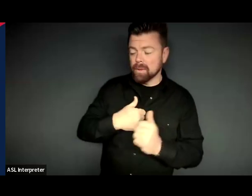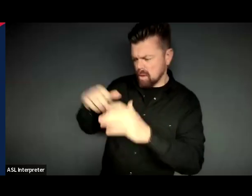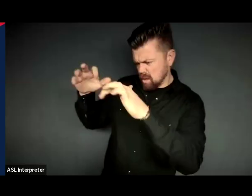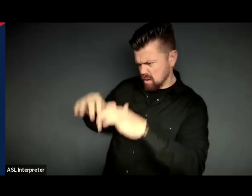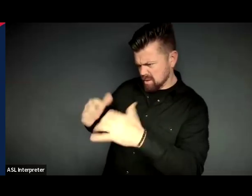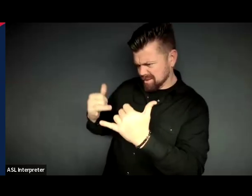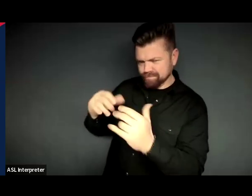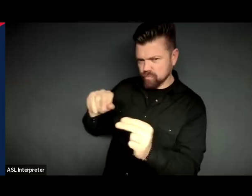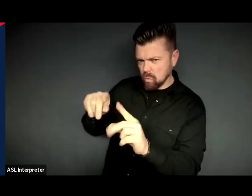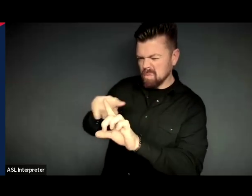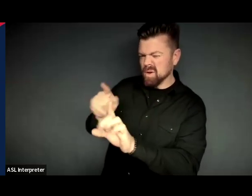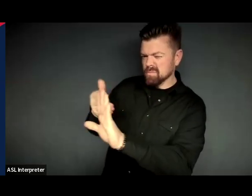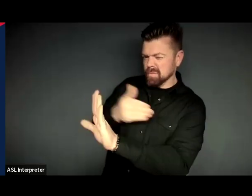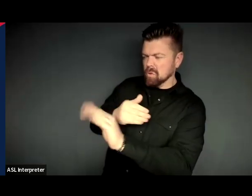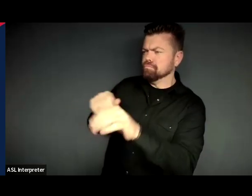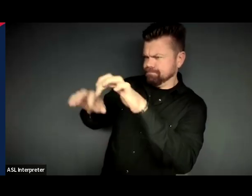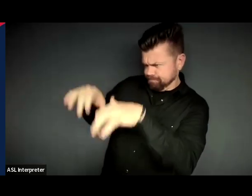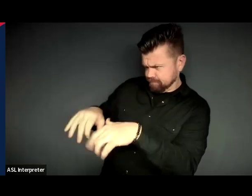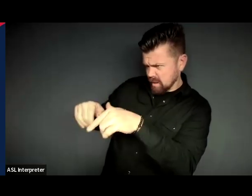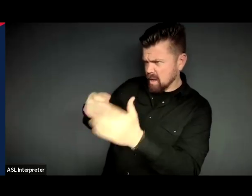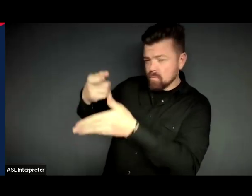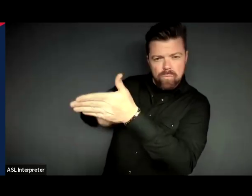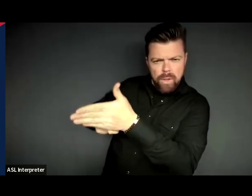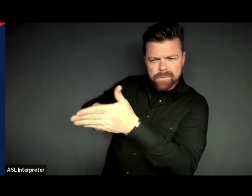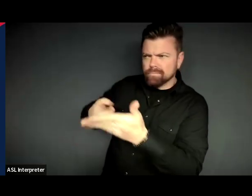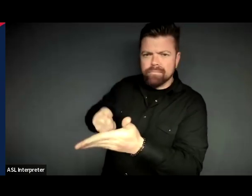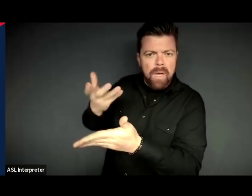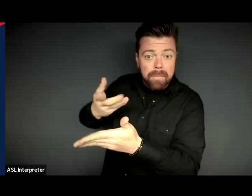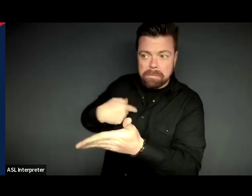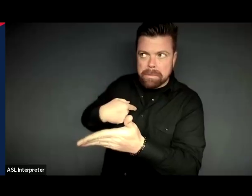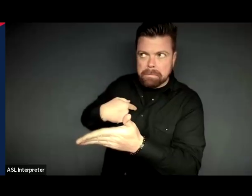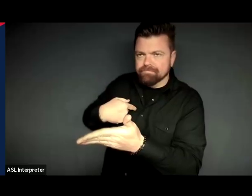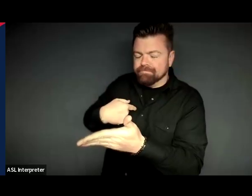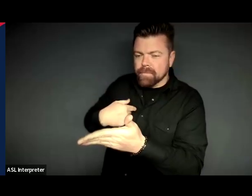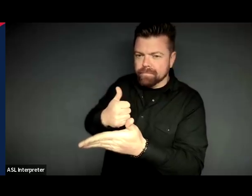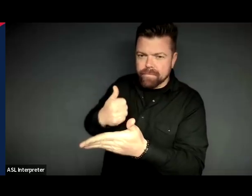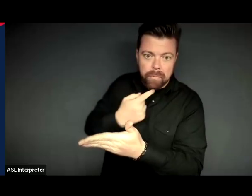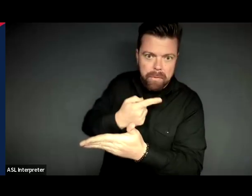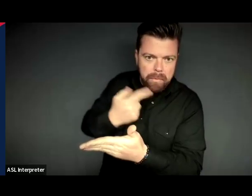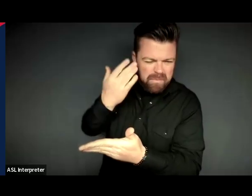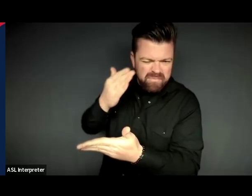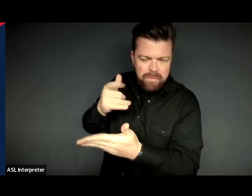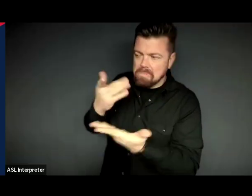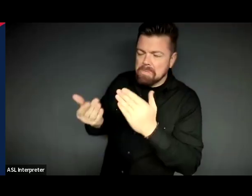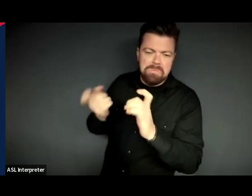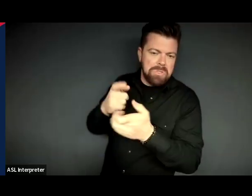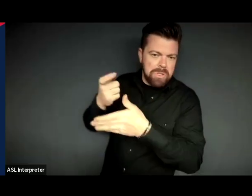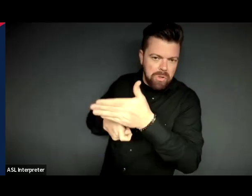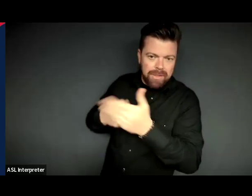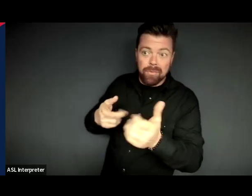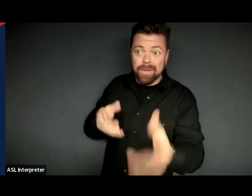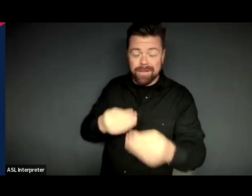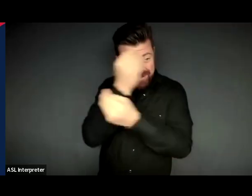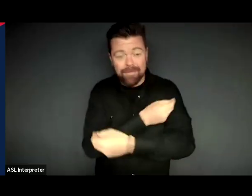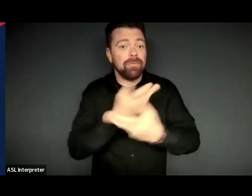their website in the past, and they do have the price point listed there. I'm not going to quote it because maybe it has changed, and I don't want to give